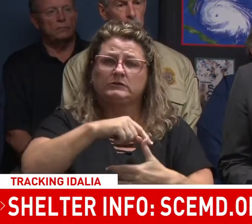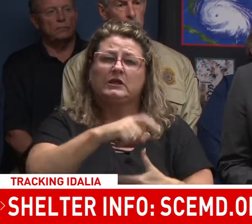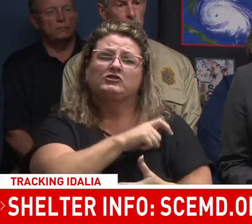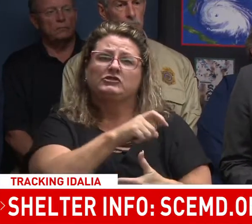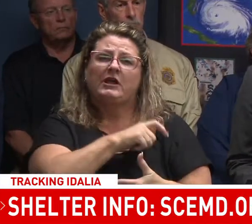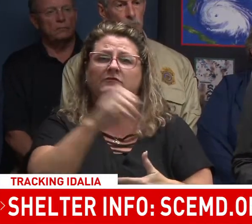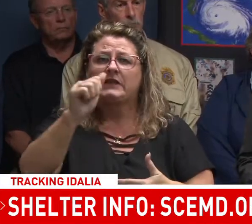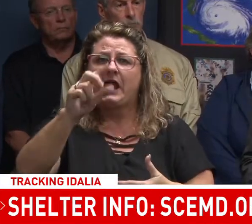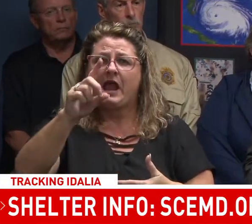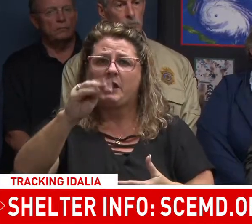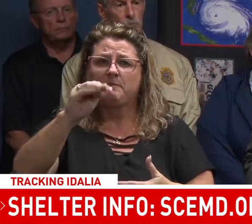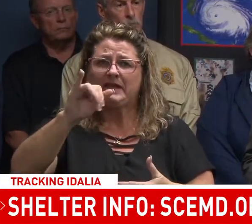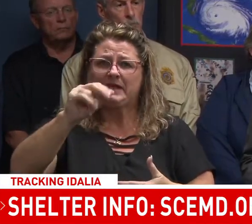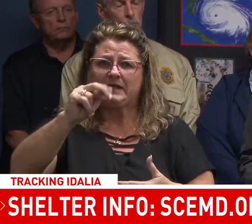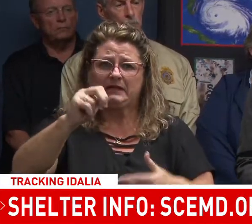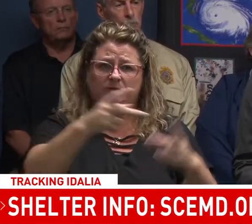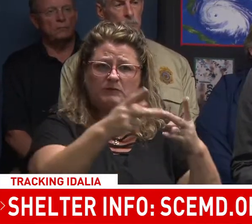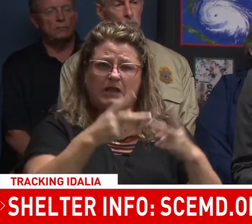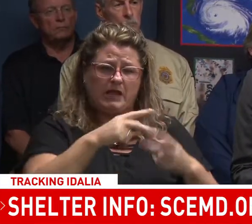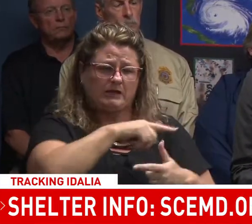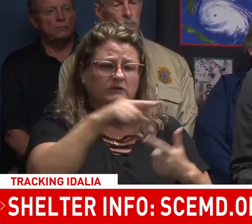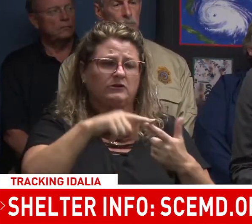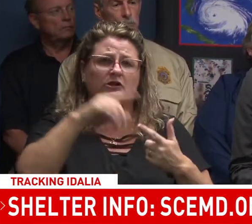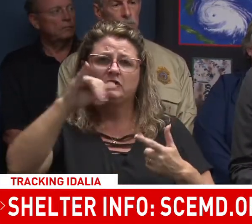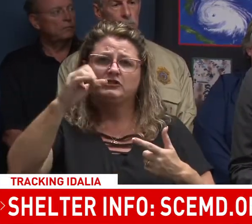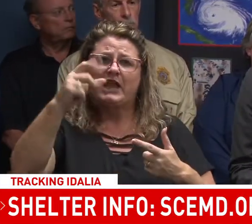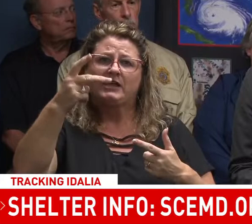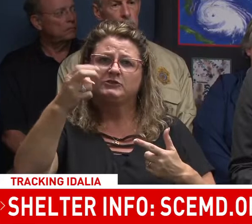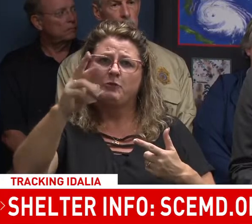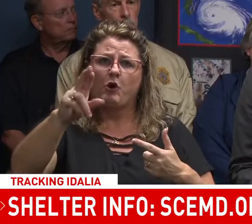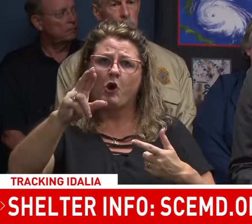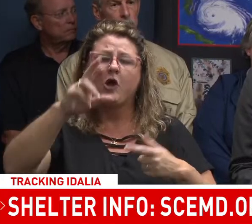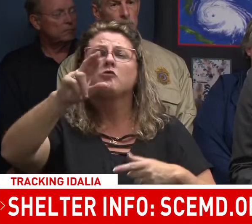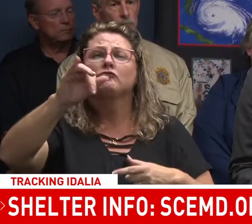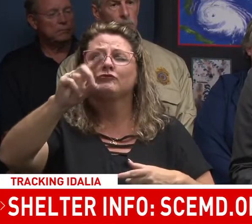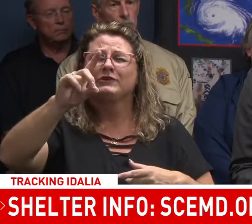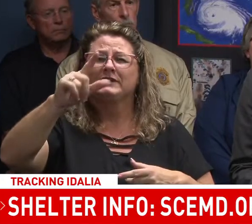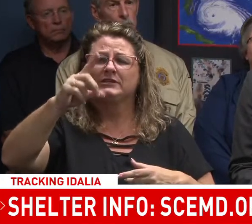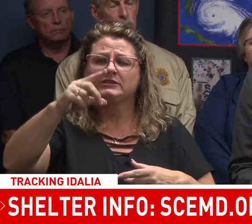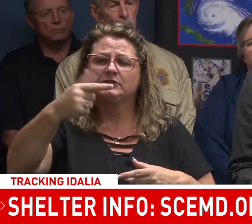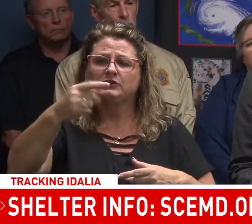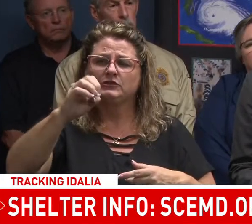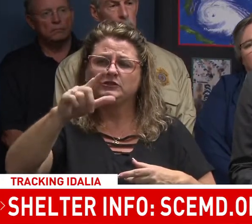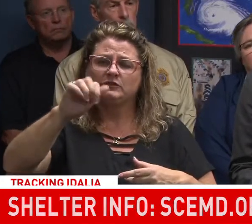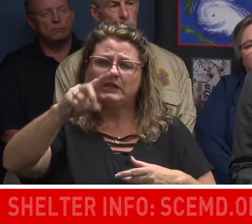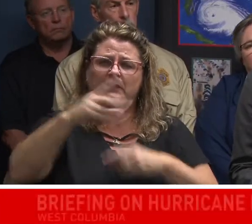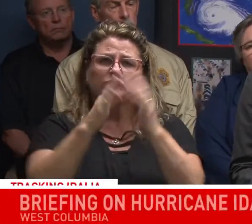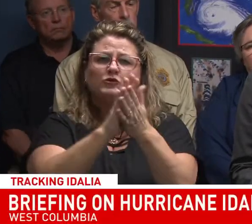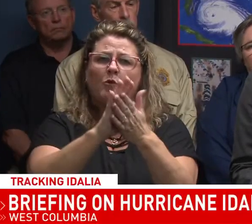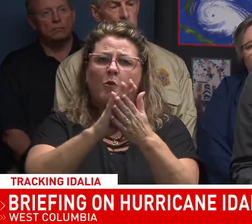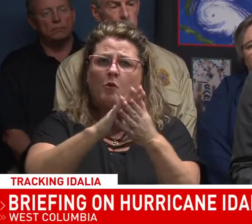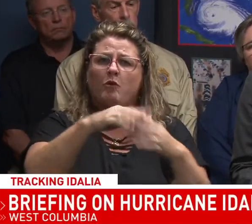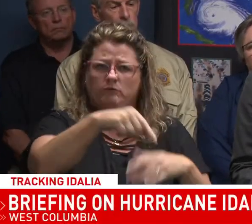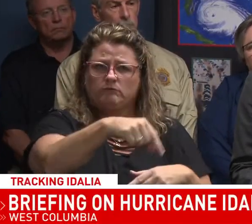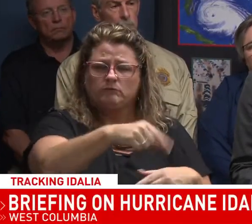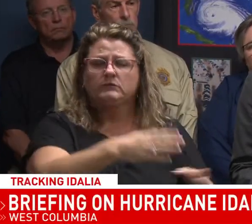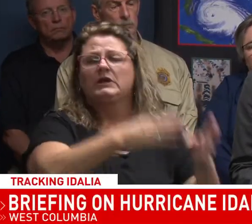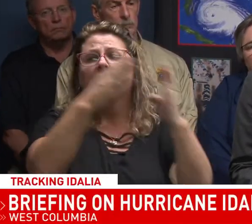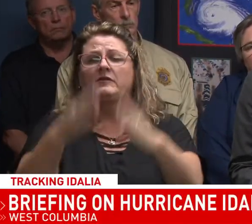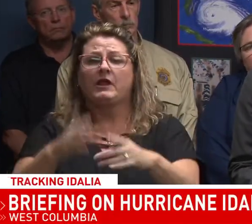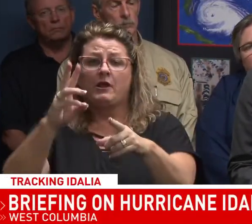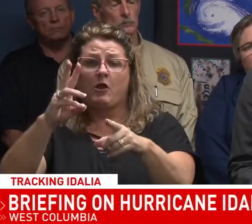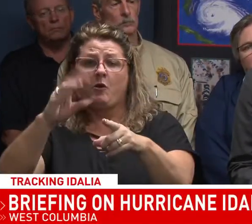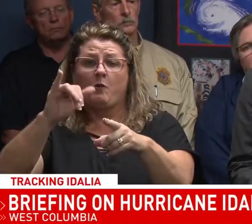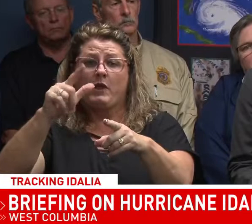Admin Facility. Jasper, the Ridgeland School Complex, in Williamsburg, Hemingway High School, and Williamsburg Recovery